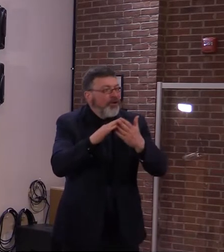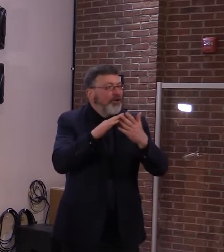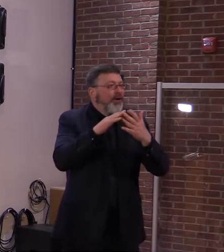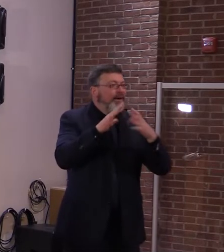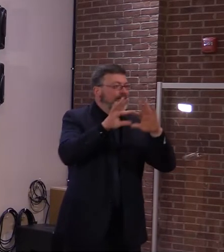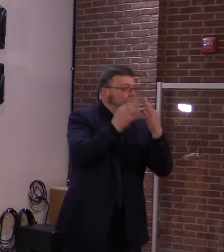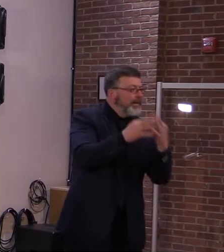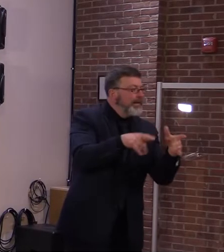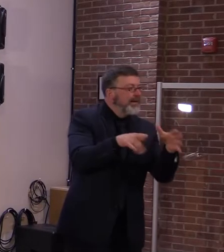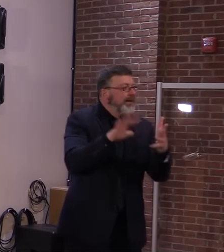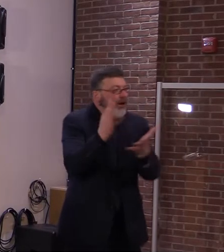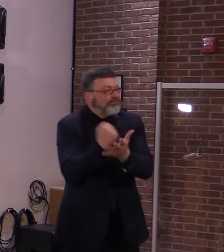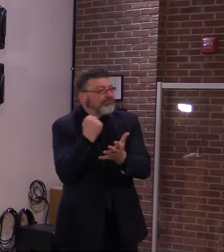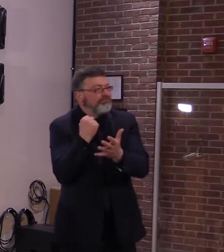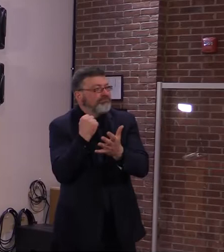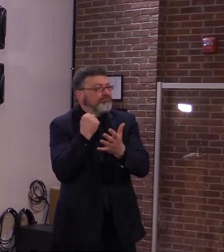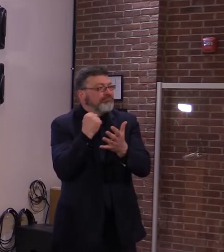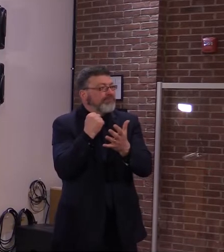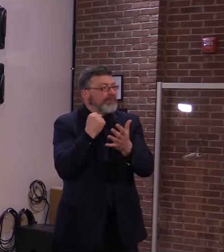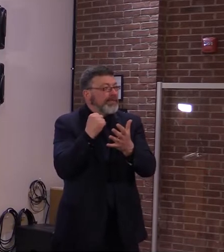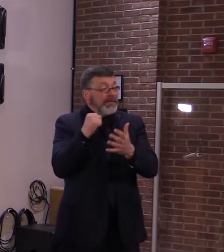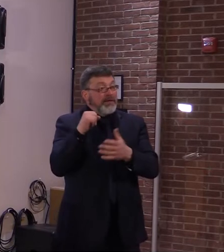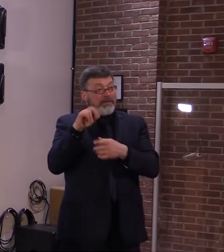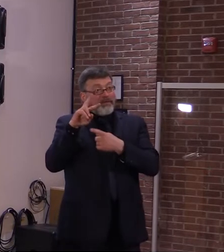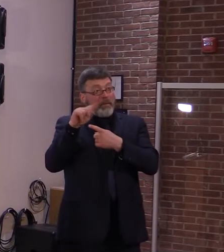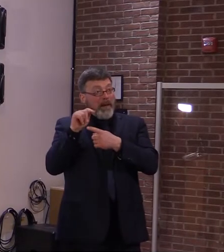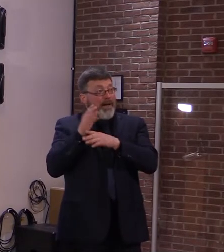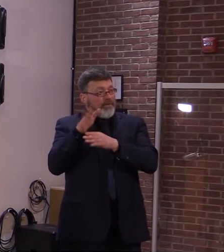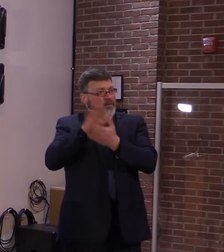sort of leading this. So I think it's going to be a great summer.